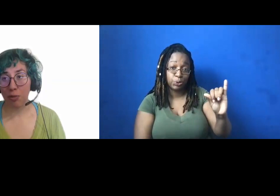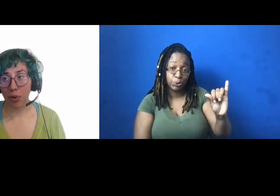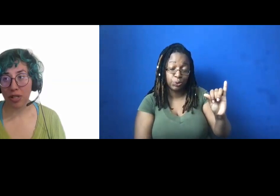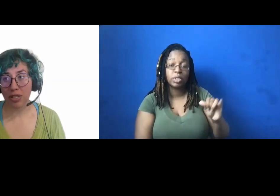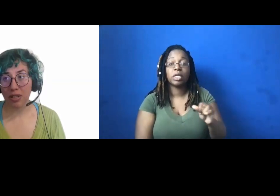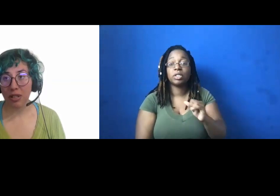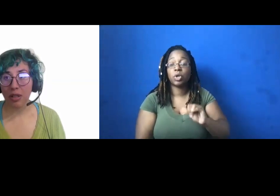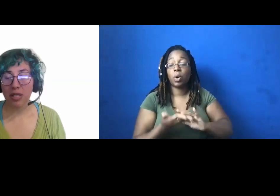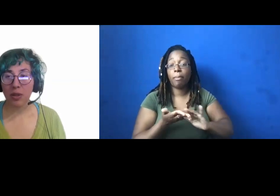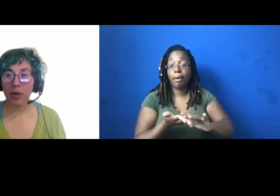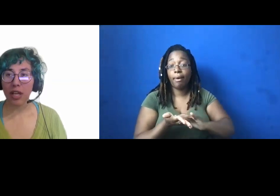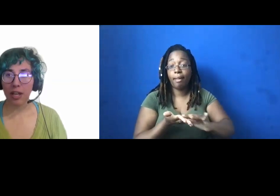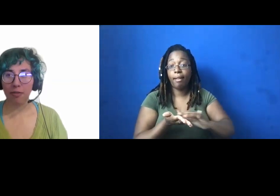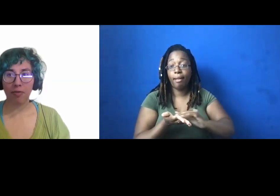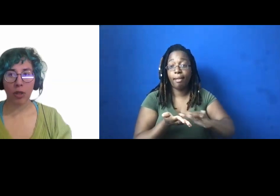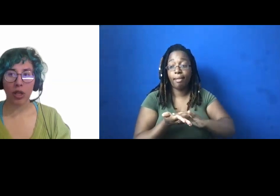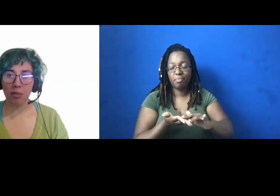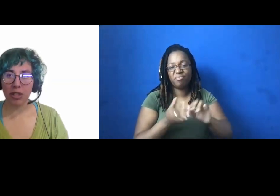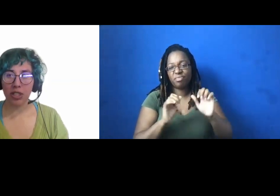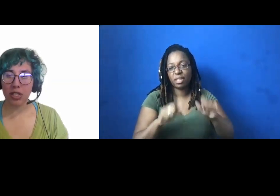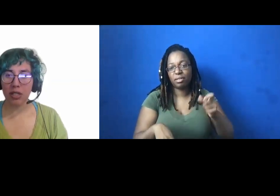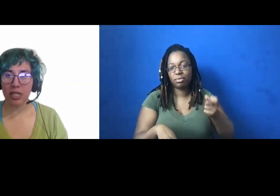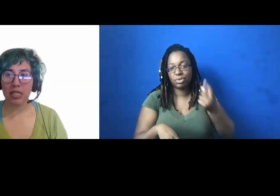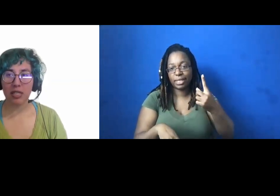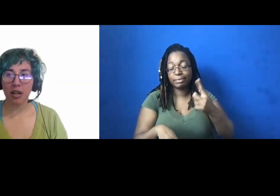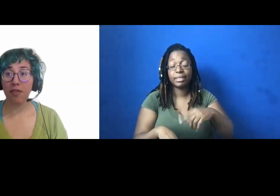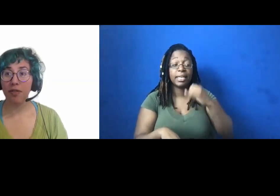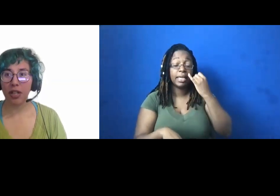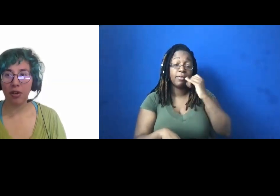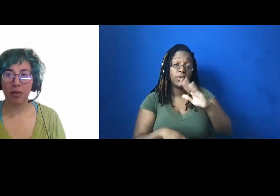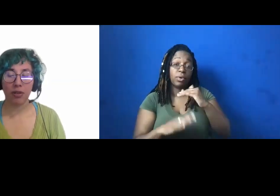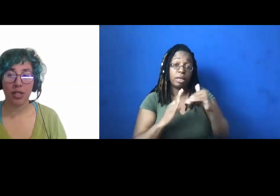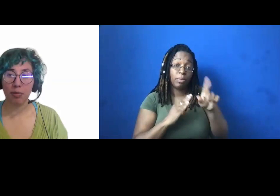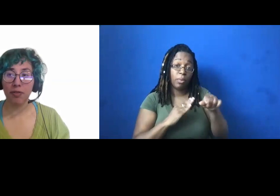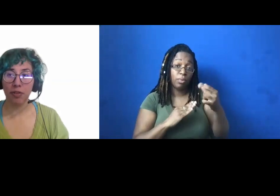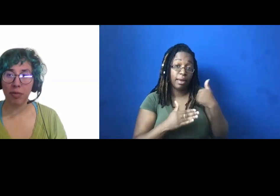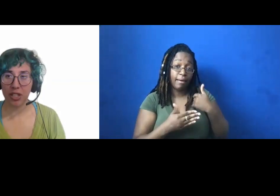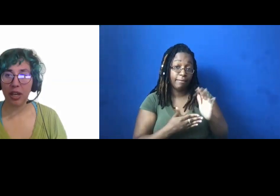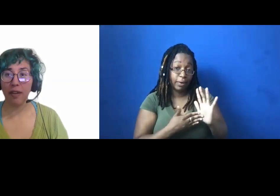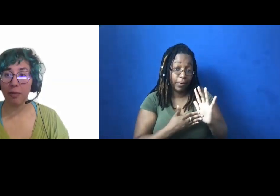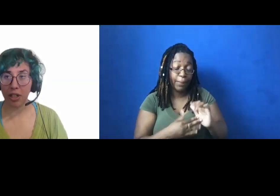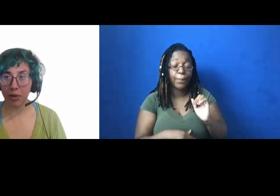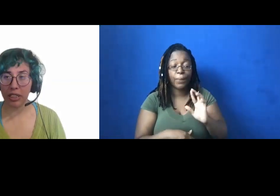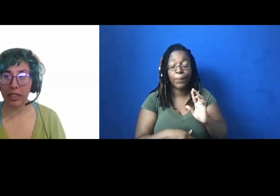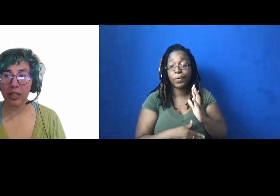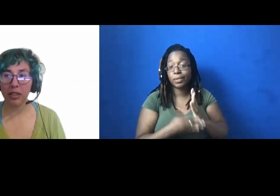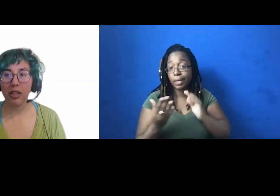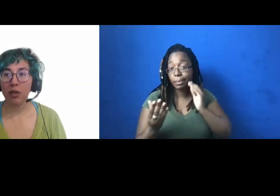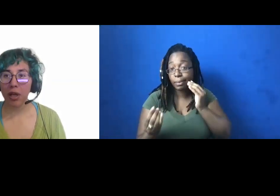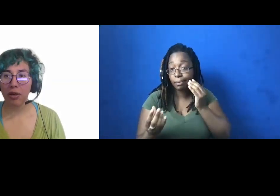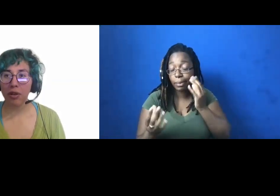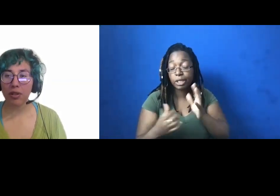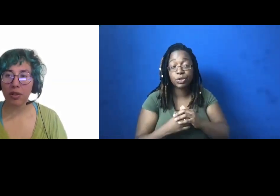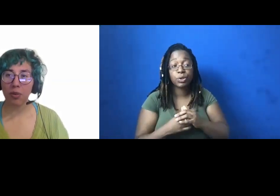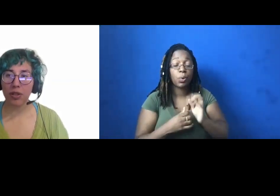Braille keyboards. So if your email just consists of the video or some information and the video link,